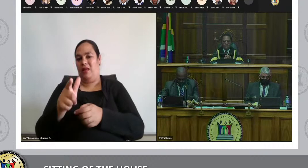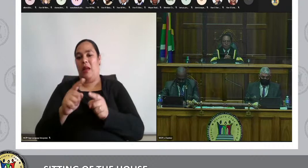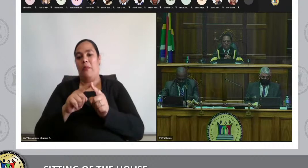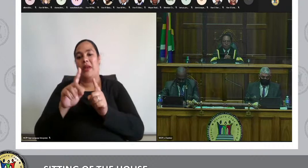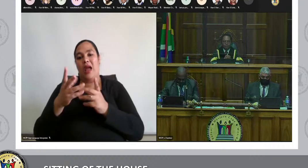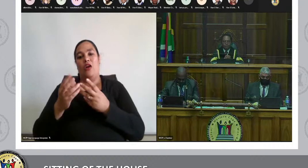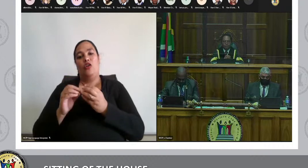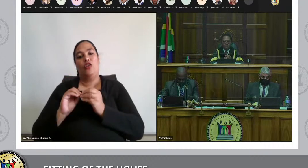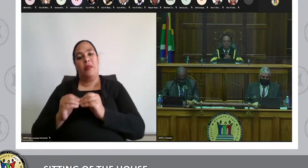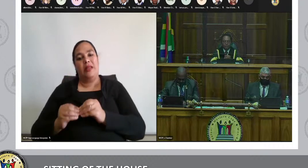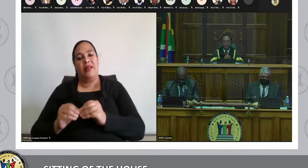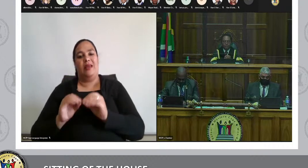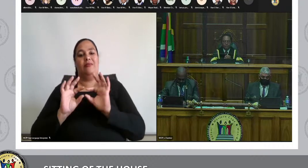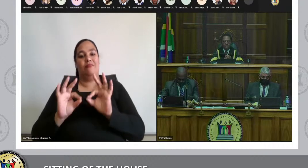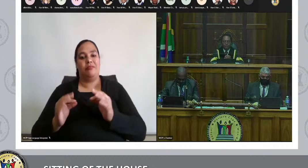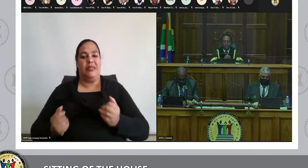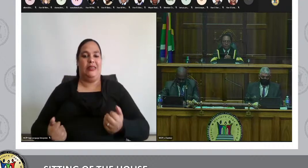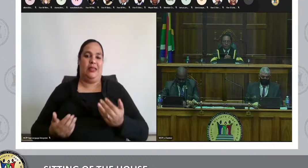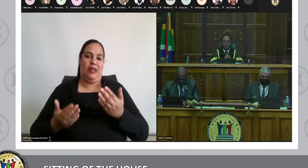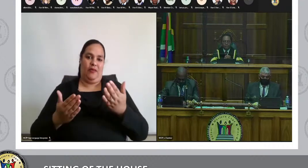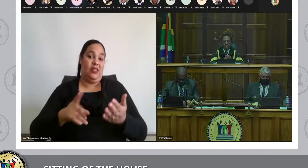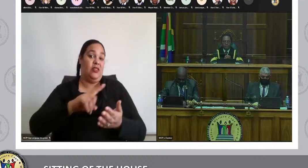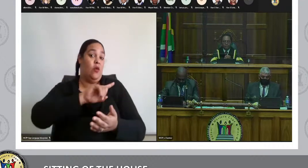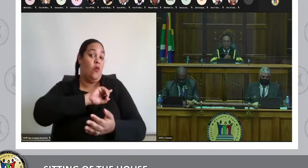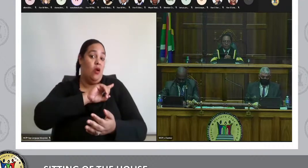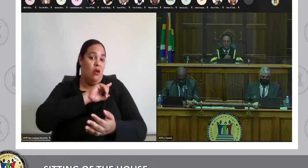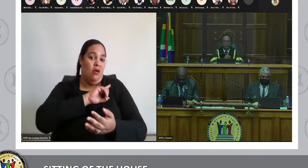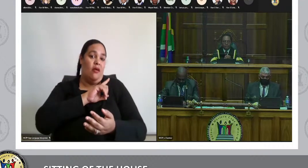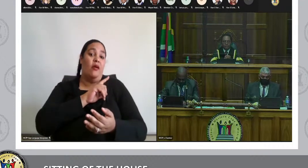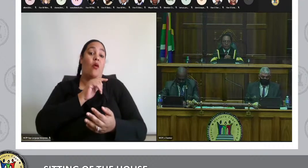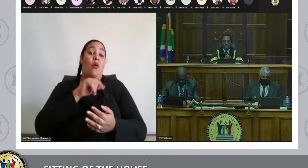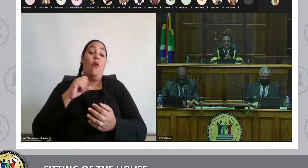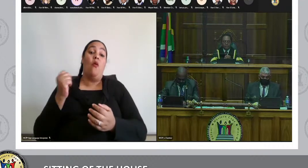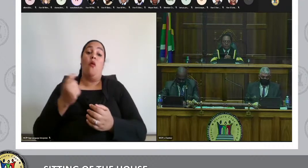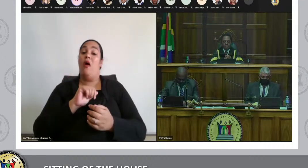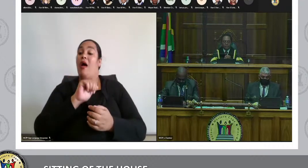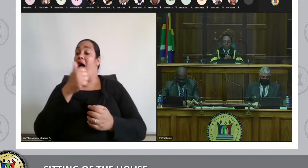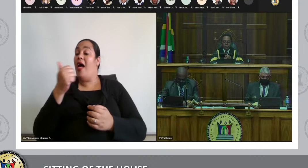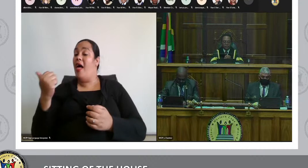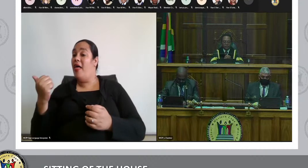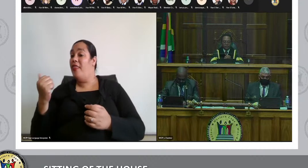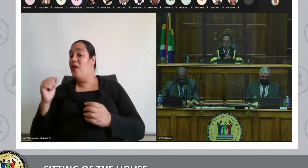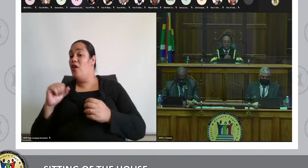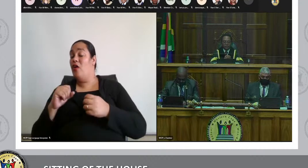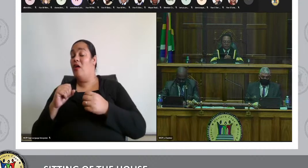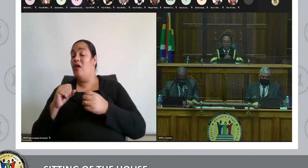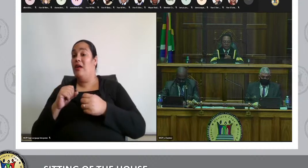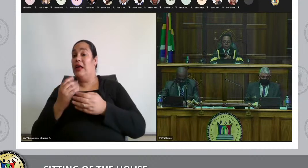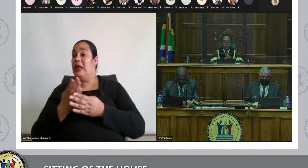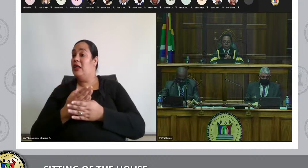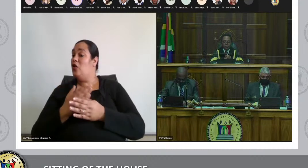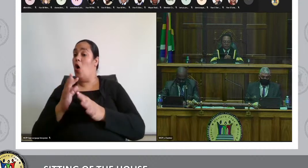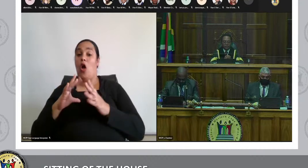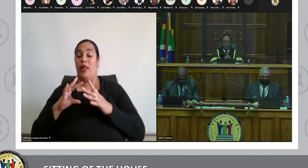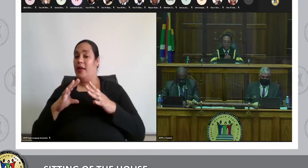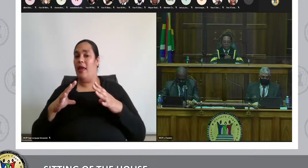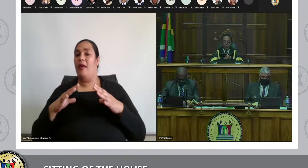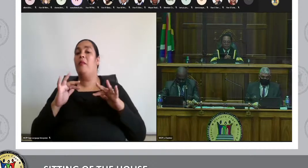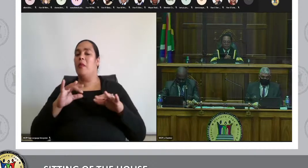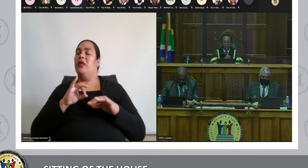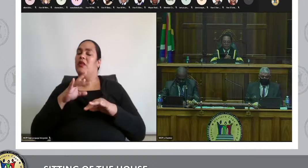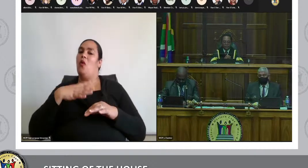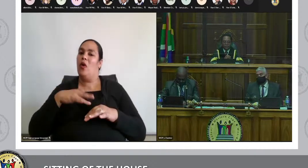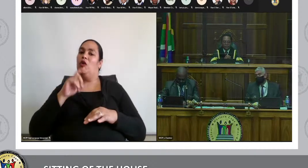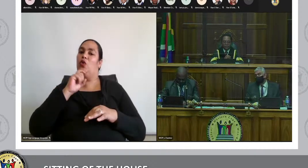of the comprehensive services, because all other non-COVID cases, they are not on holiday. People still want to make use of